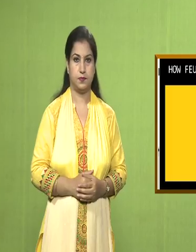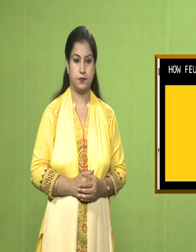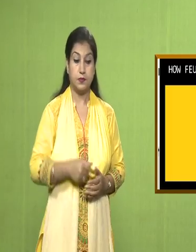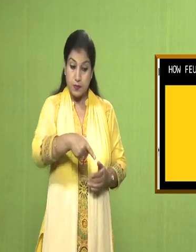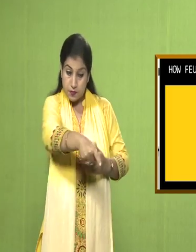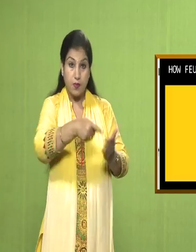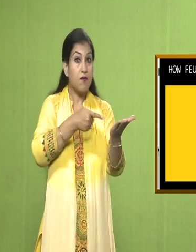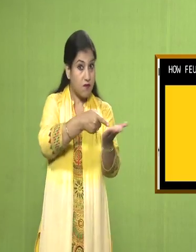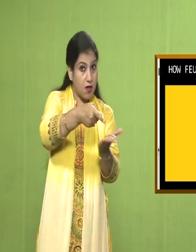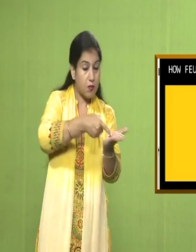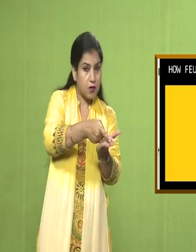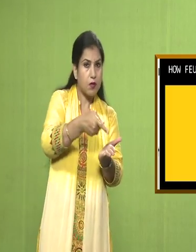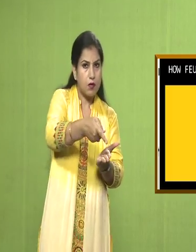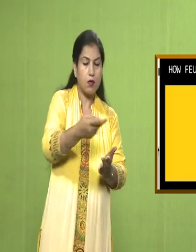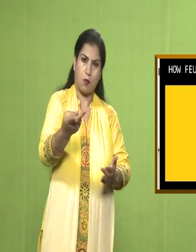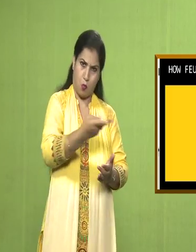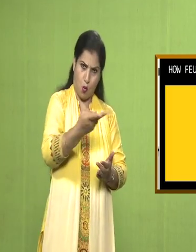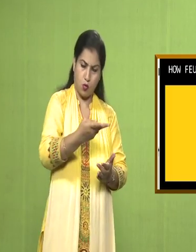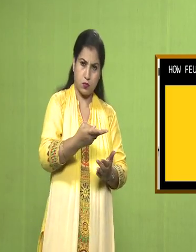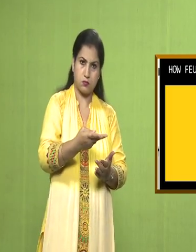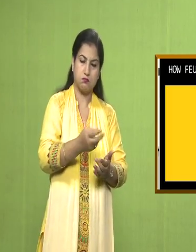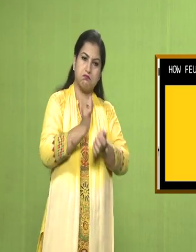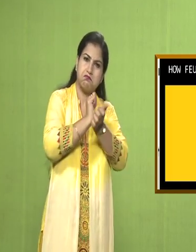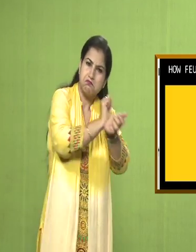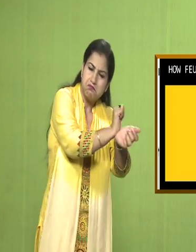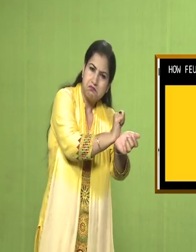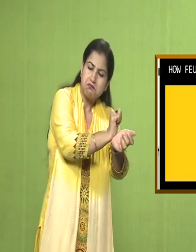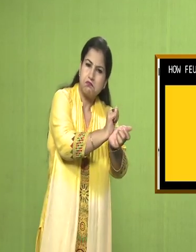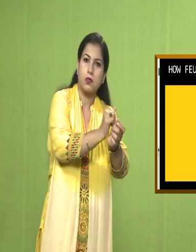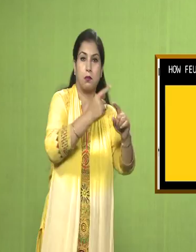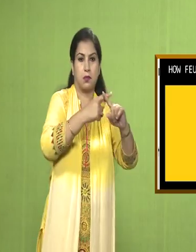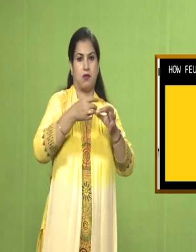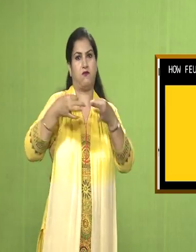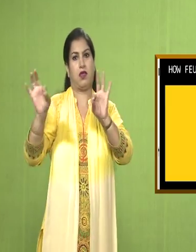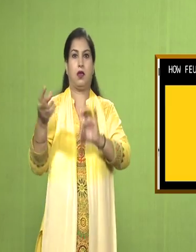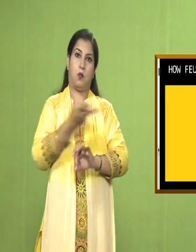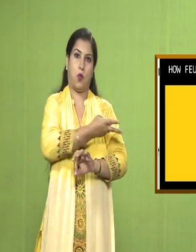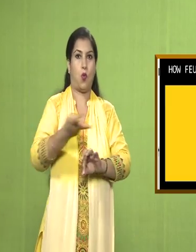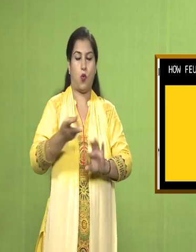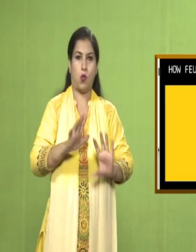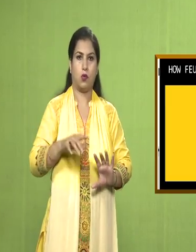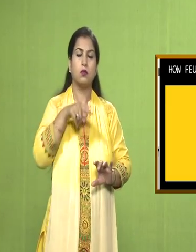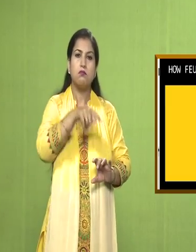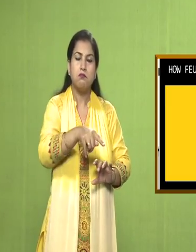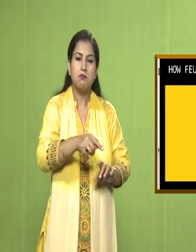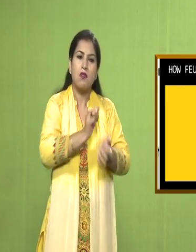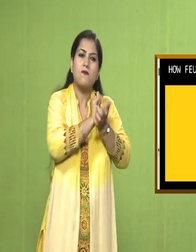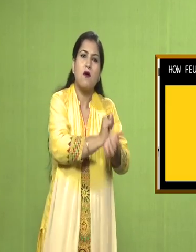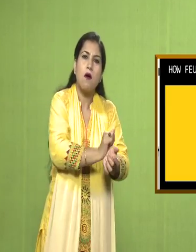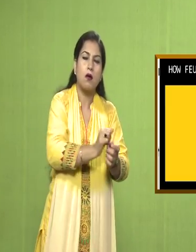These farmers could be both bonded and free, and they used to cultivate the land